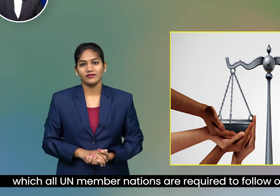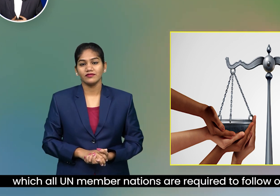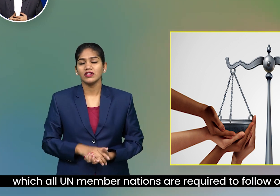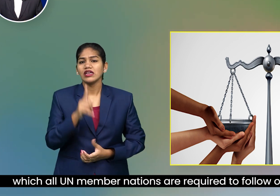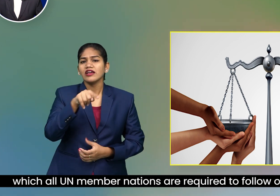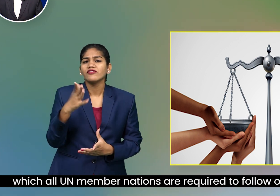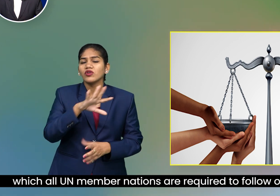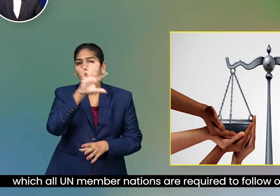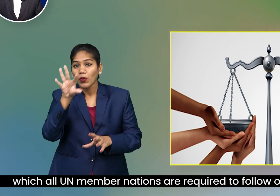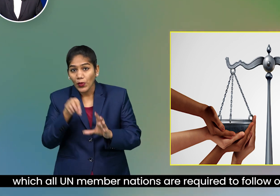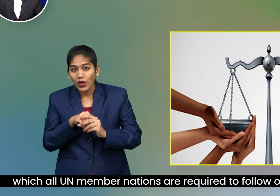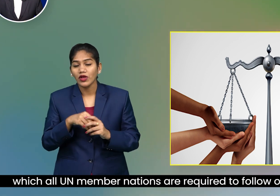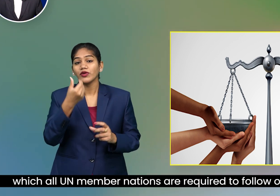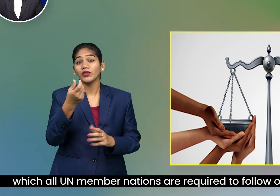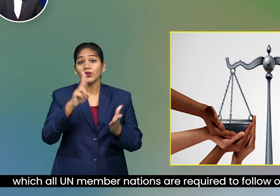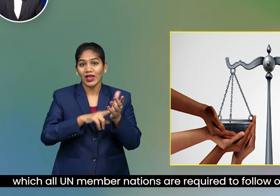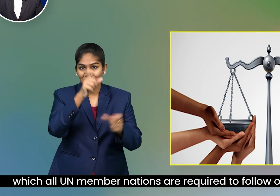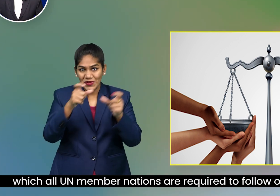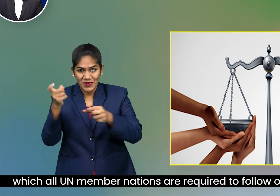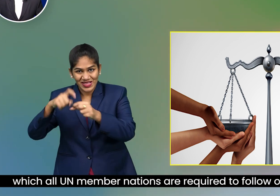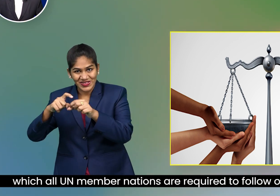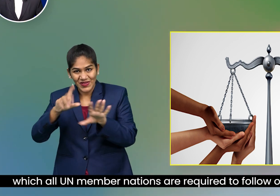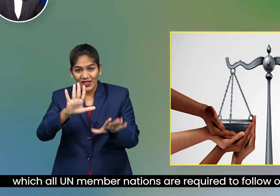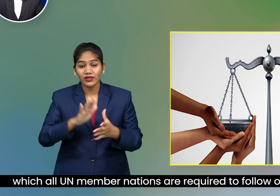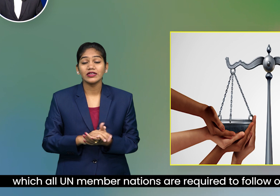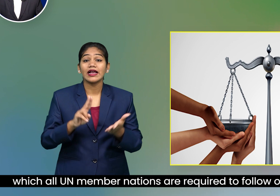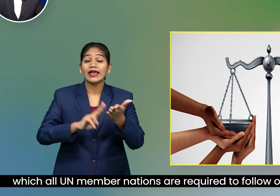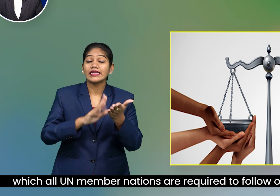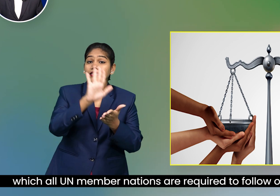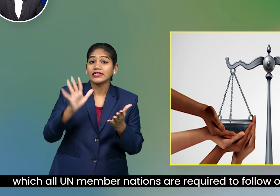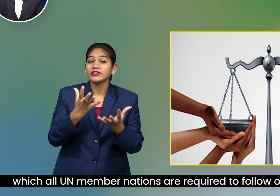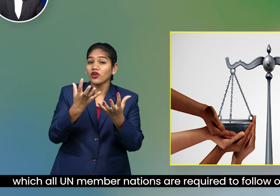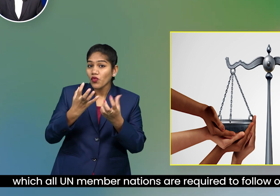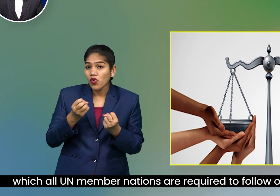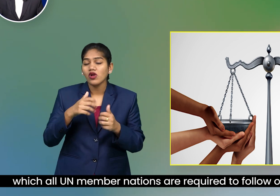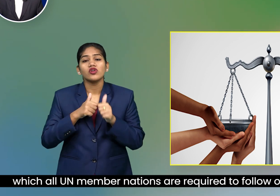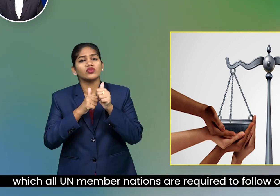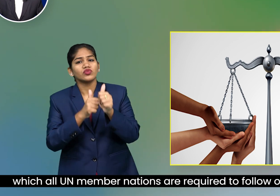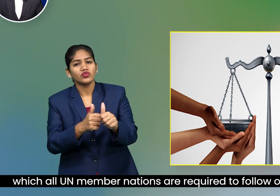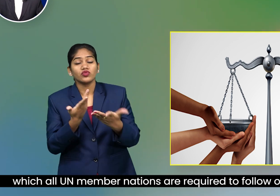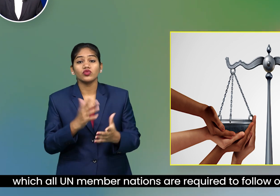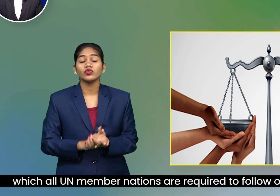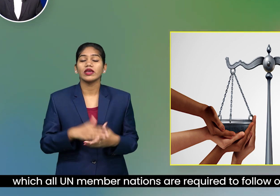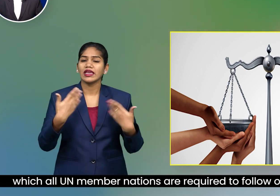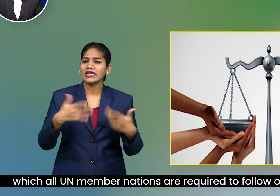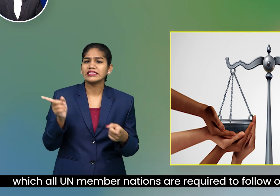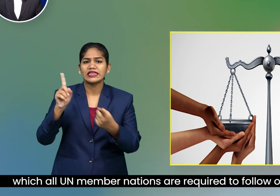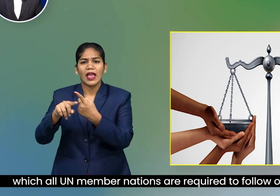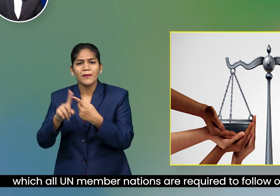which all UN member nations are required to follow or face consequences.